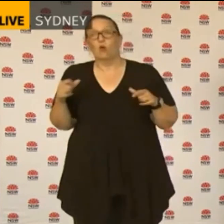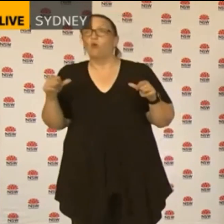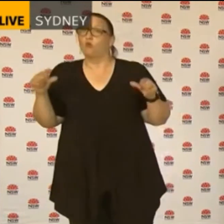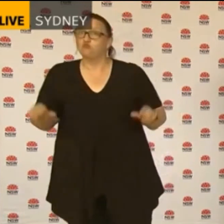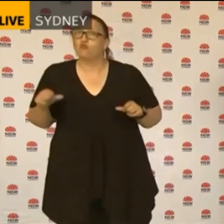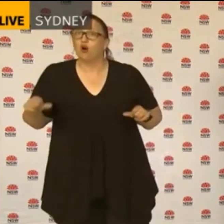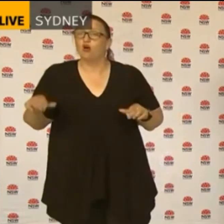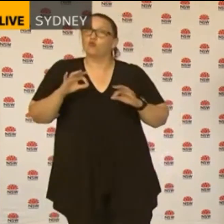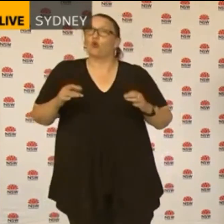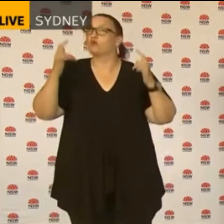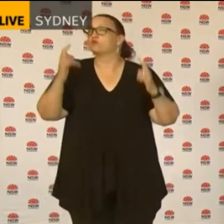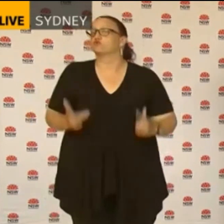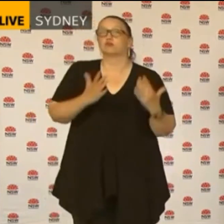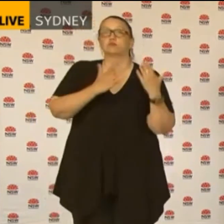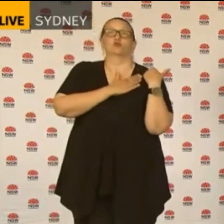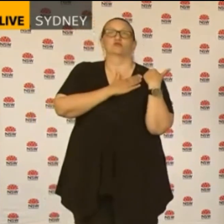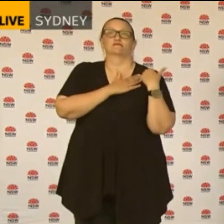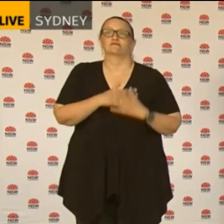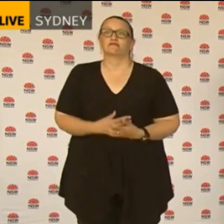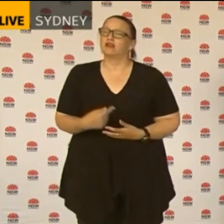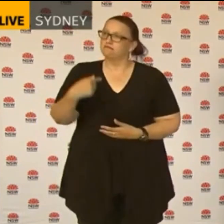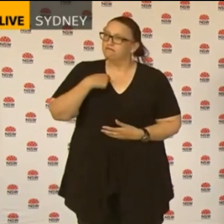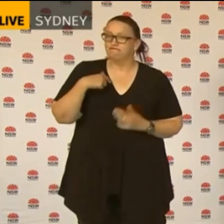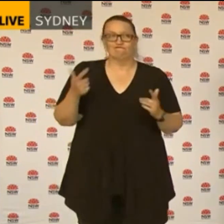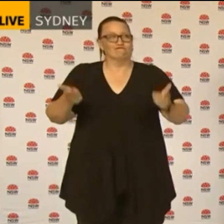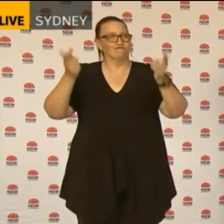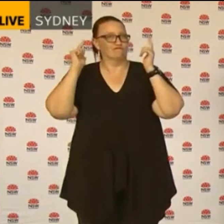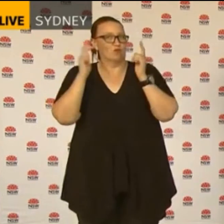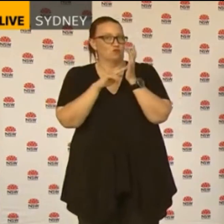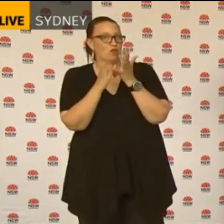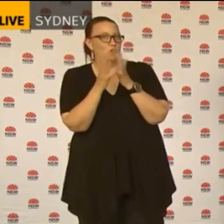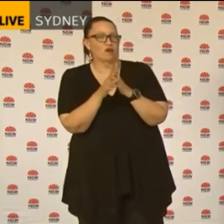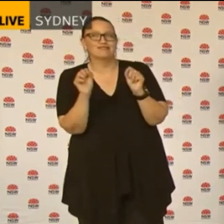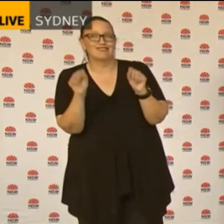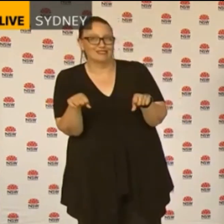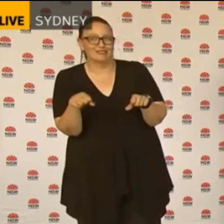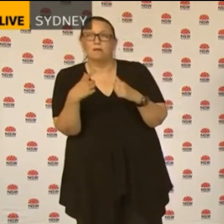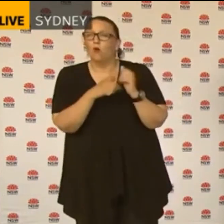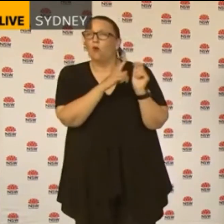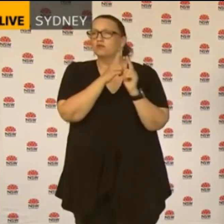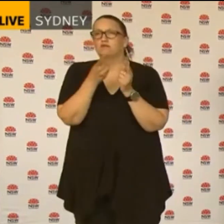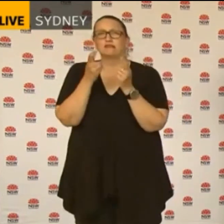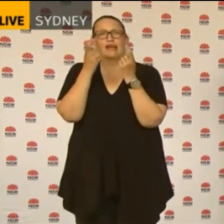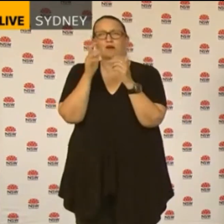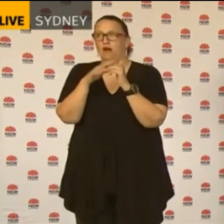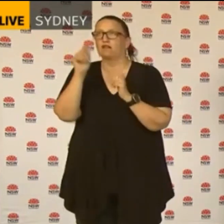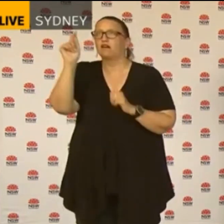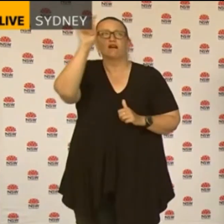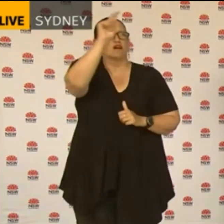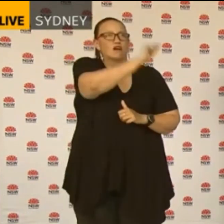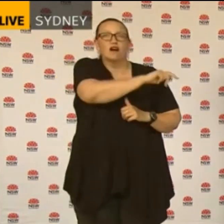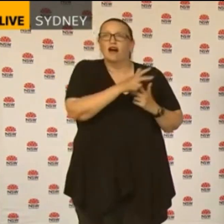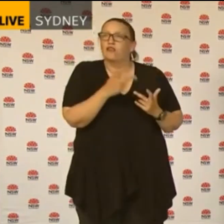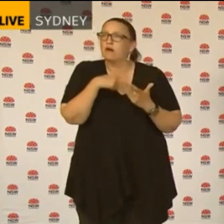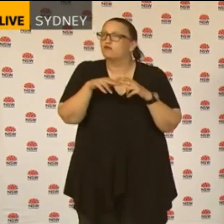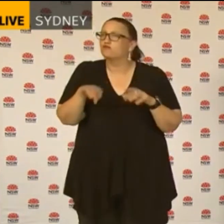course, as the Government of New South Wales, we care about our citizens, but we also care about citizens in other states who are